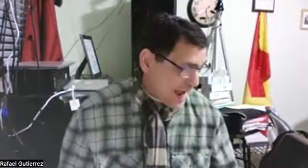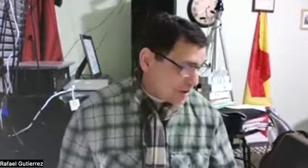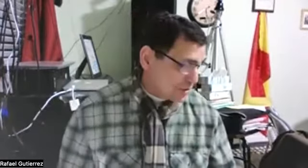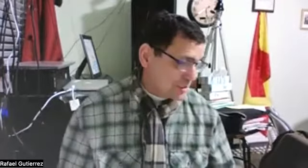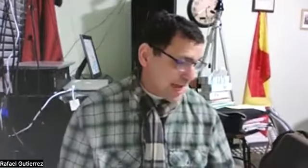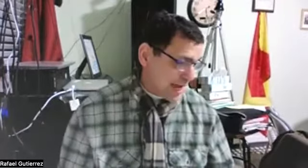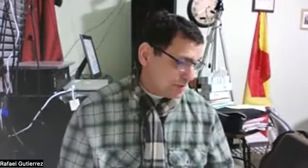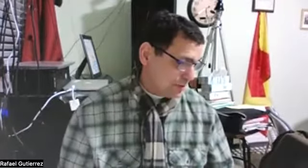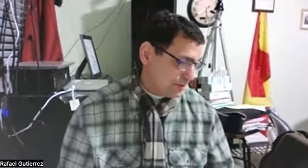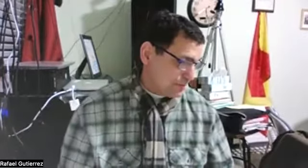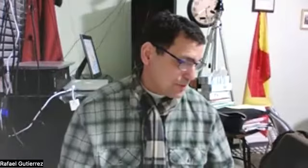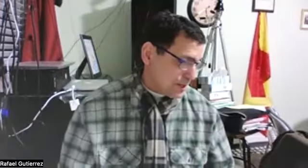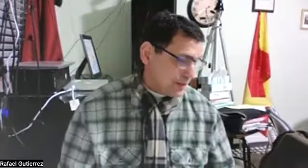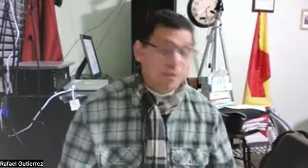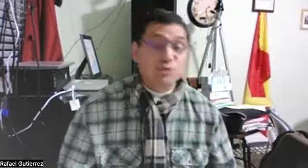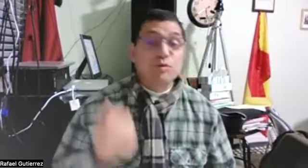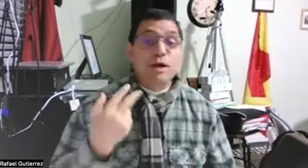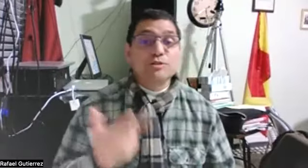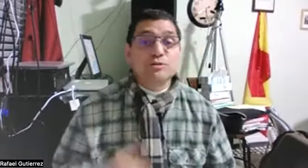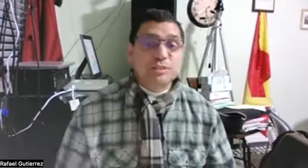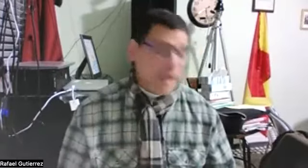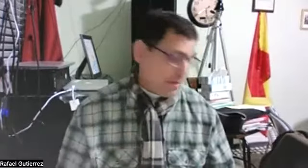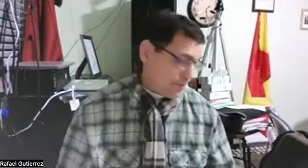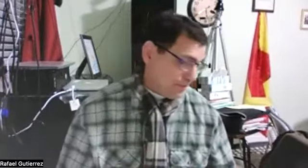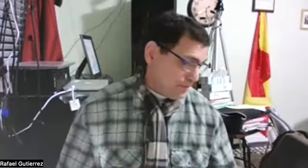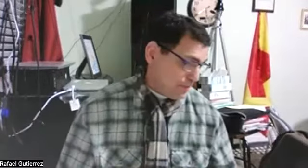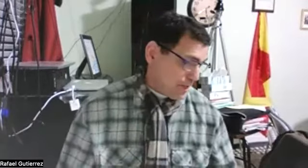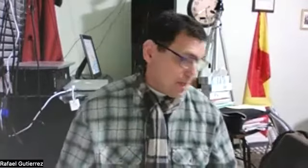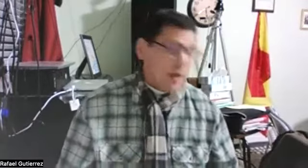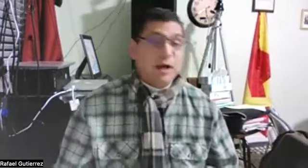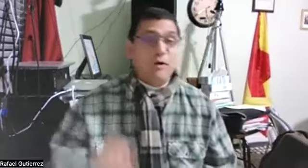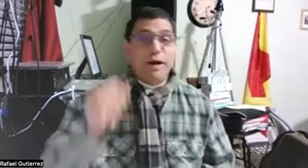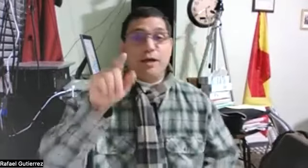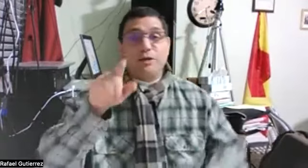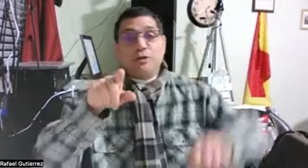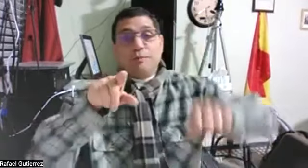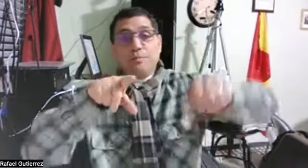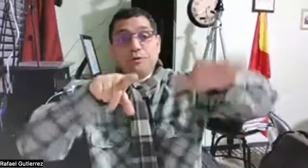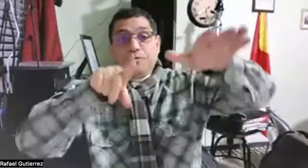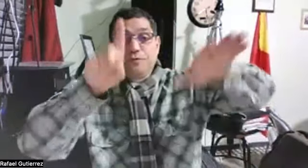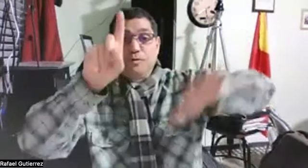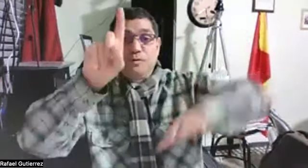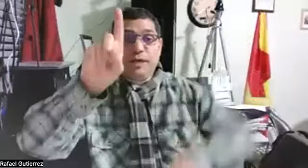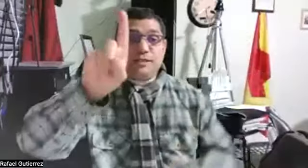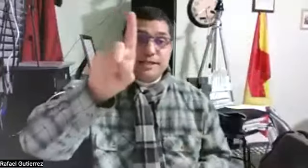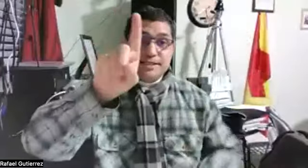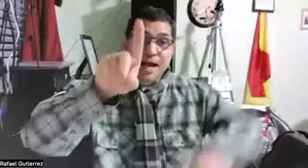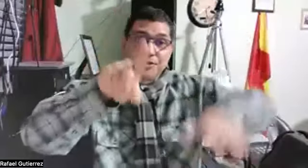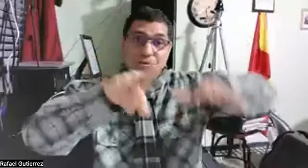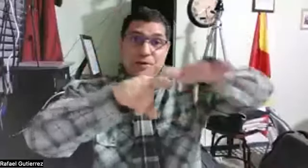do you escape? There's two ways to do escape. Okay, you can put your index under your